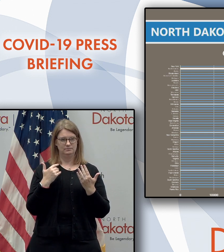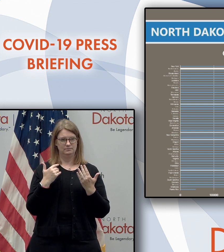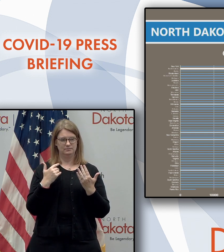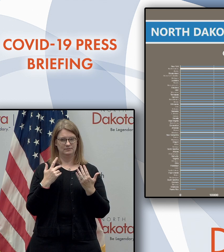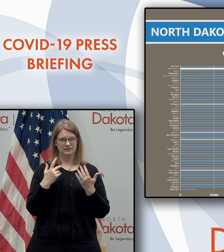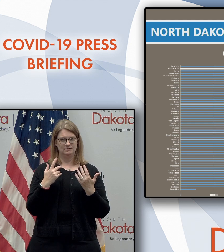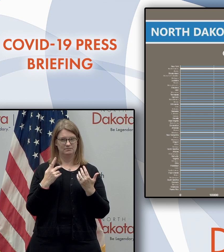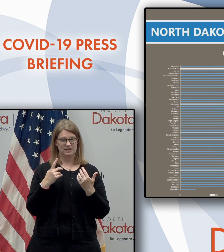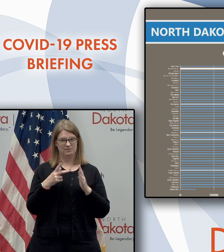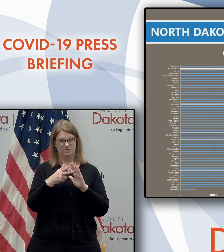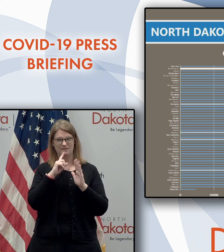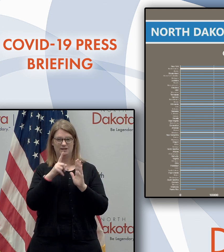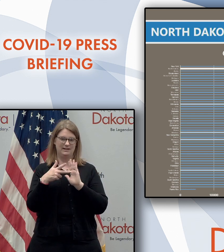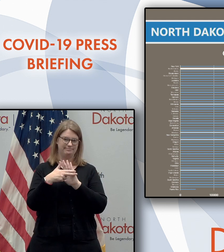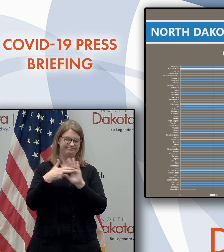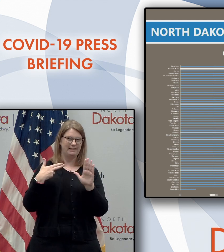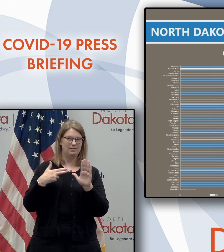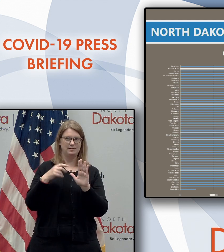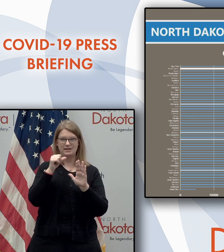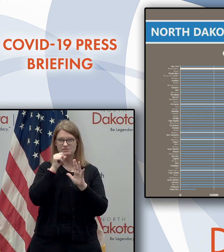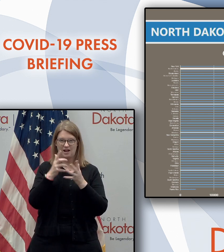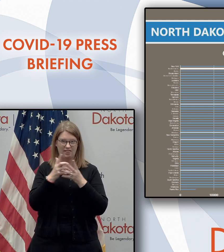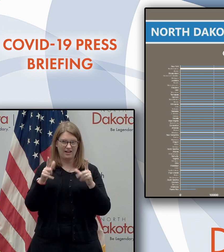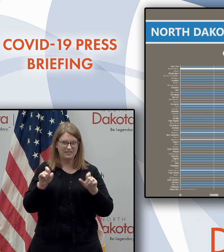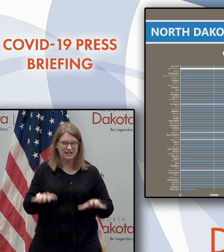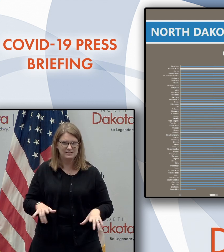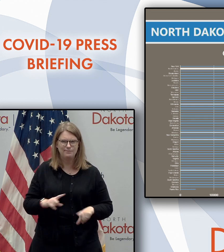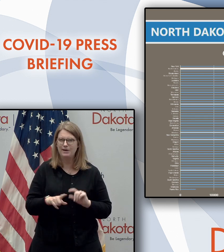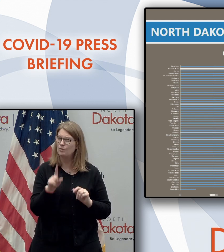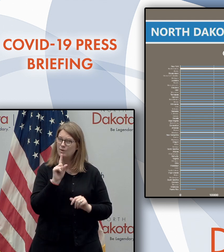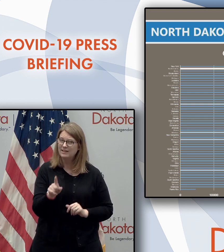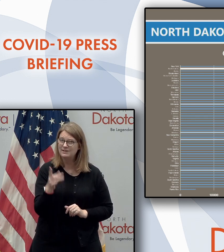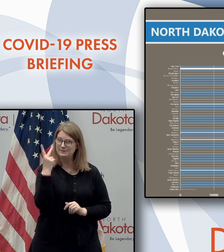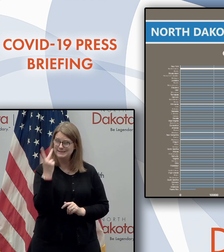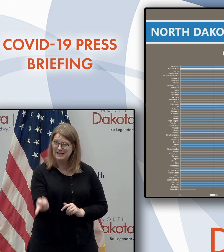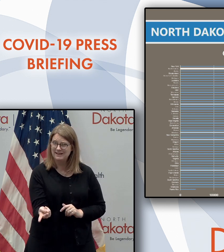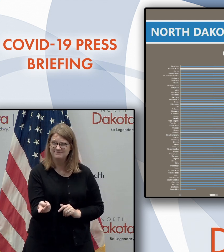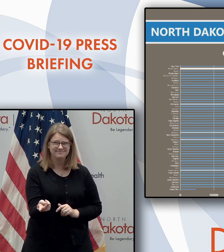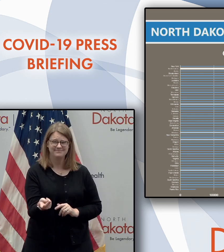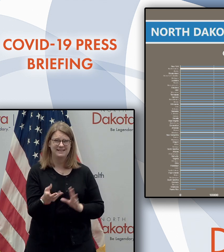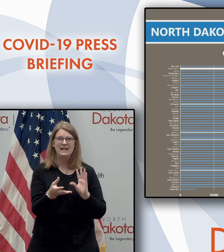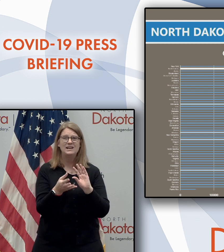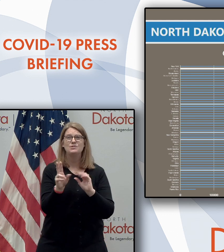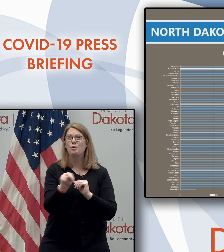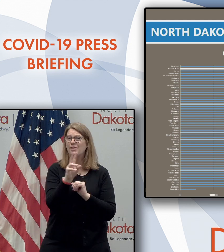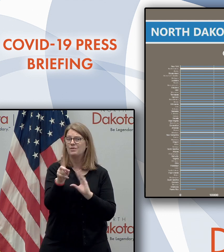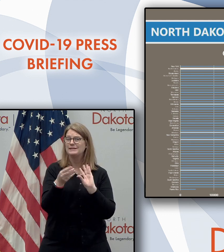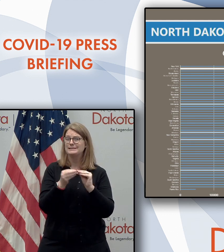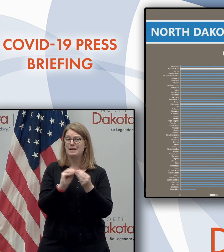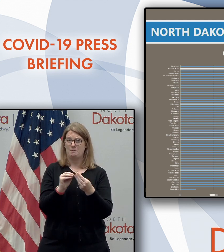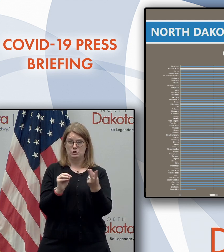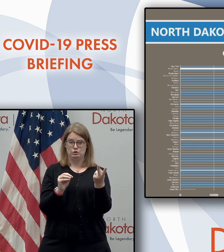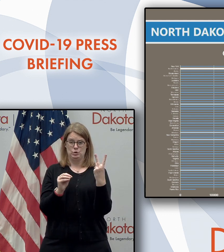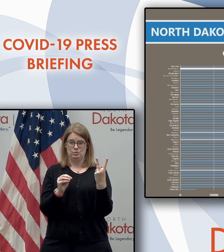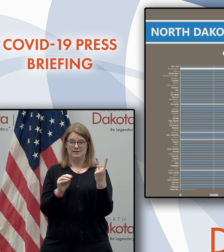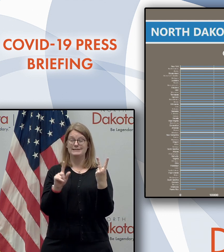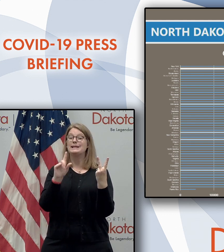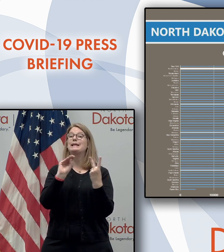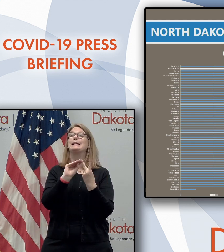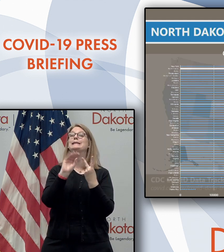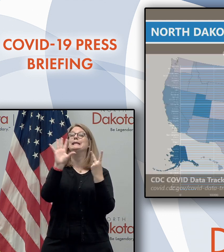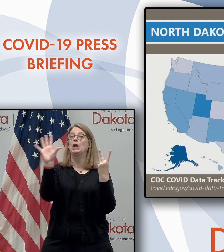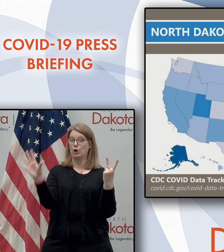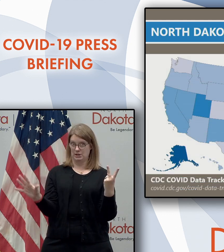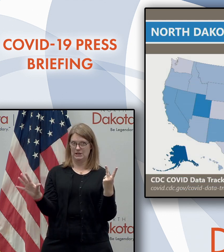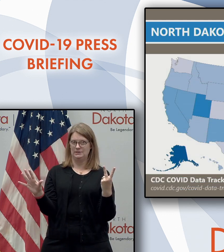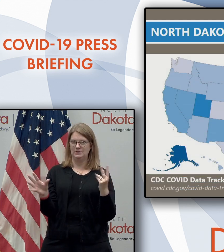robust testing. As you've seen on the 2 slides, North Dakota is number 2 and clearly number 2 in